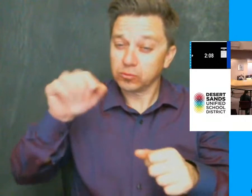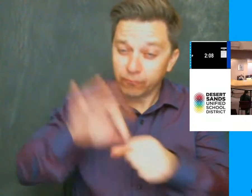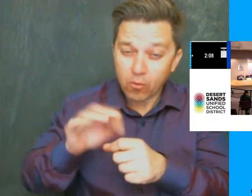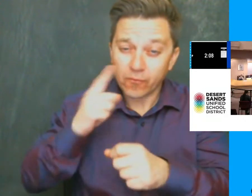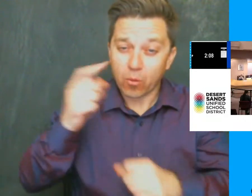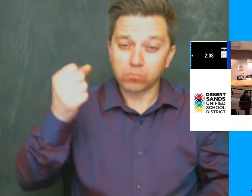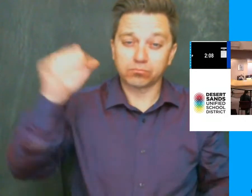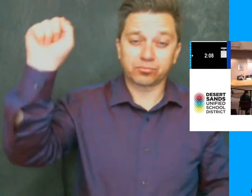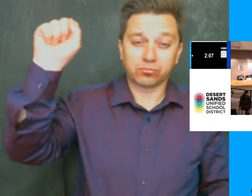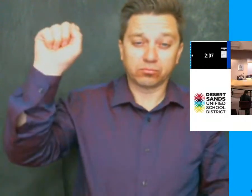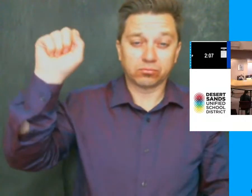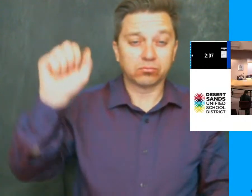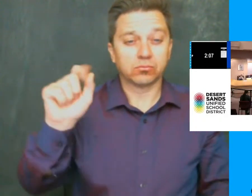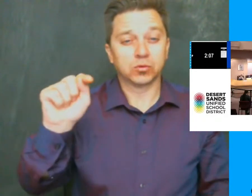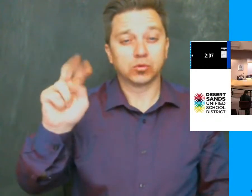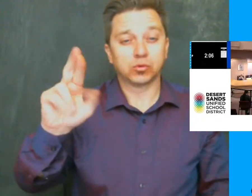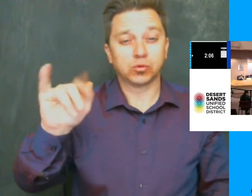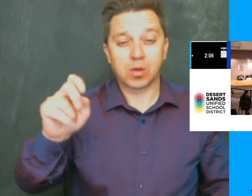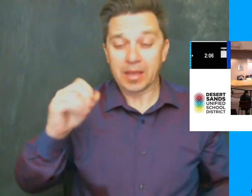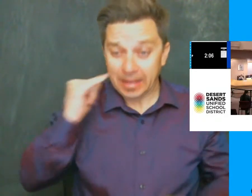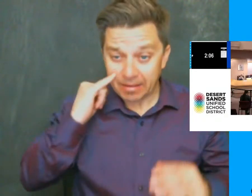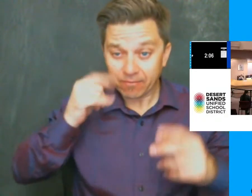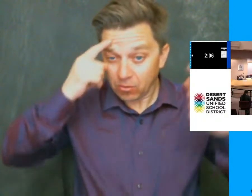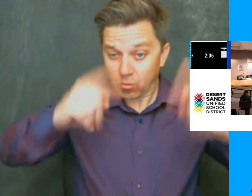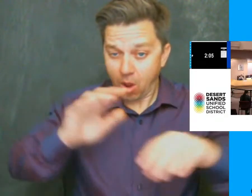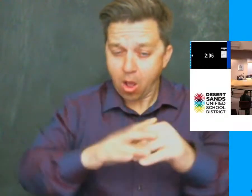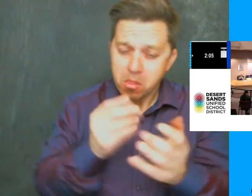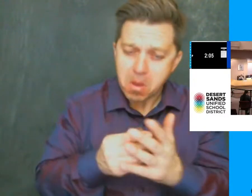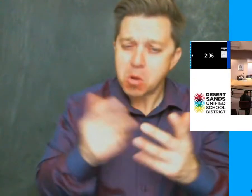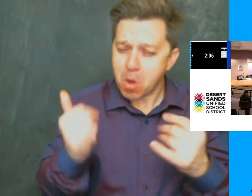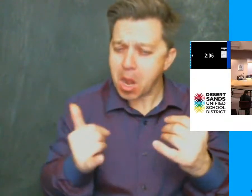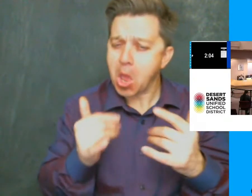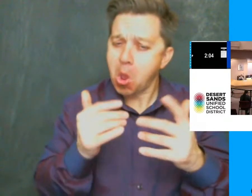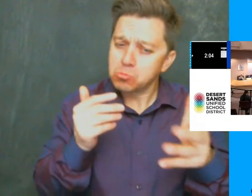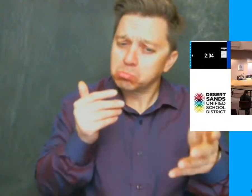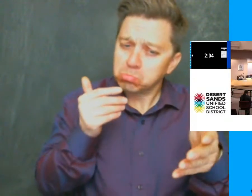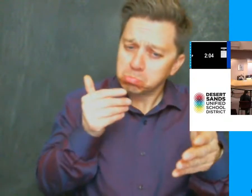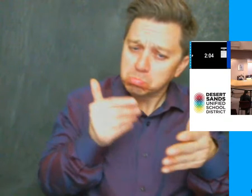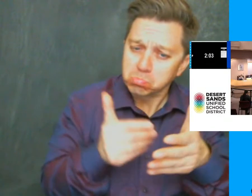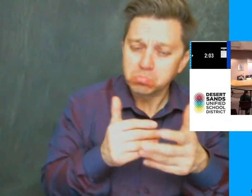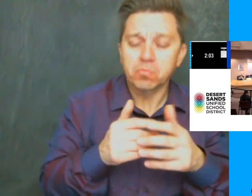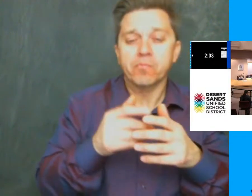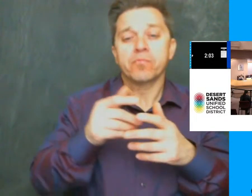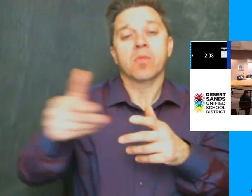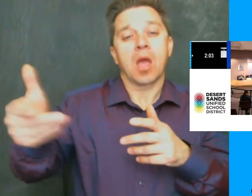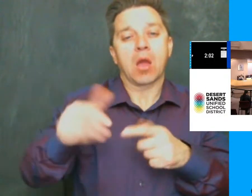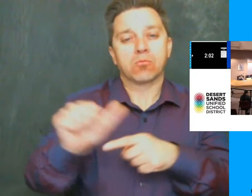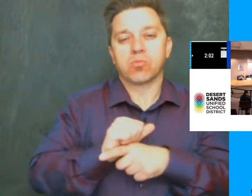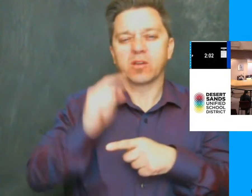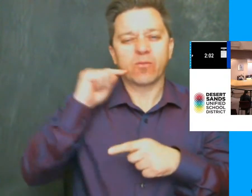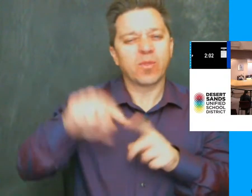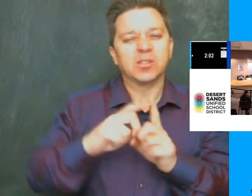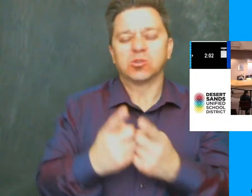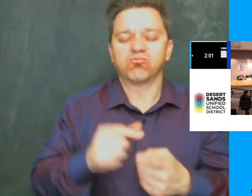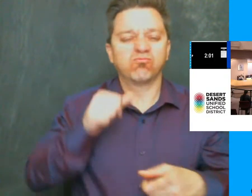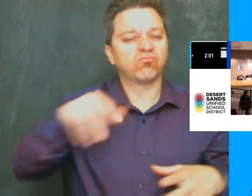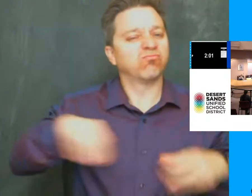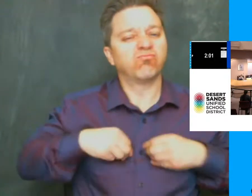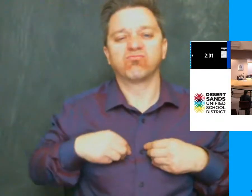money, which is, we're close, the hiring practices in this district are unacceptable.